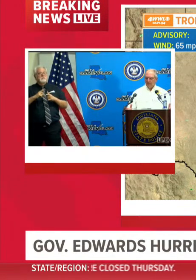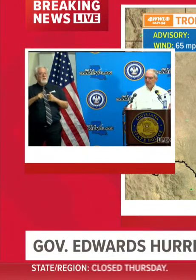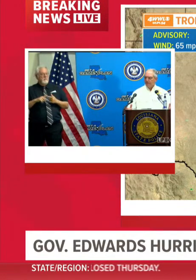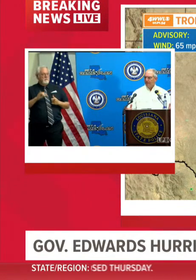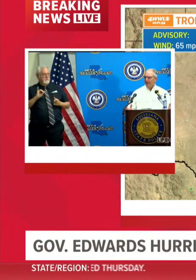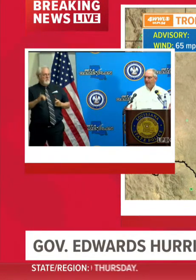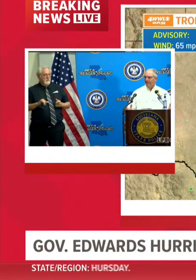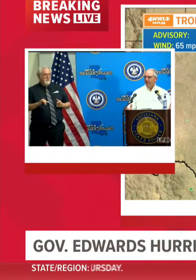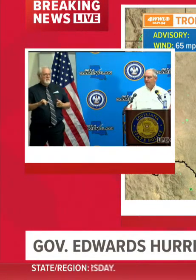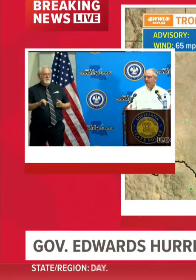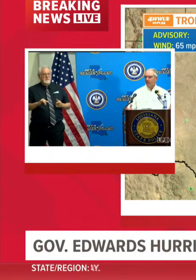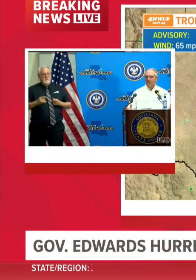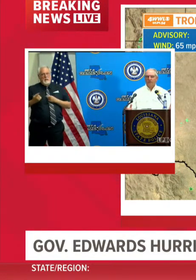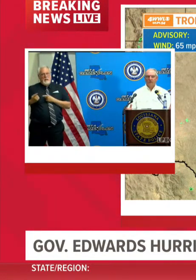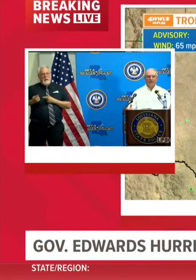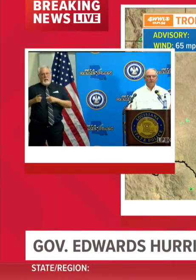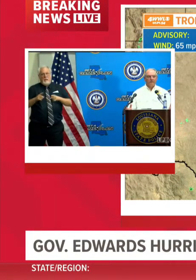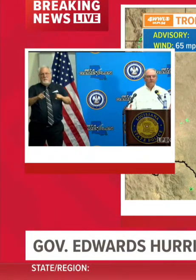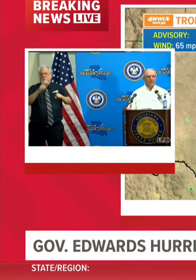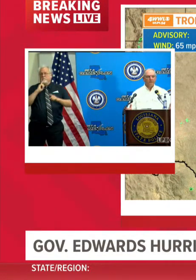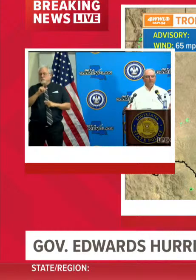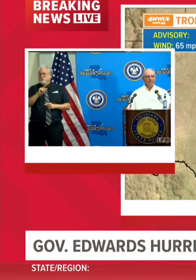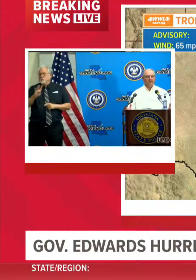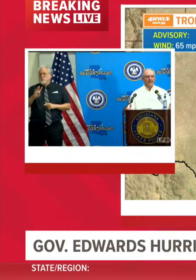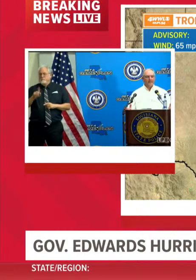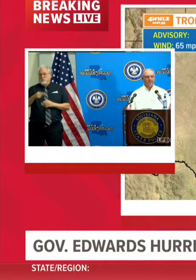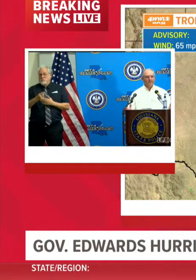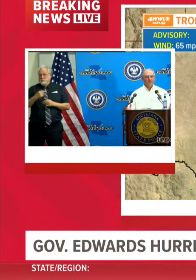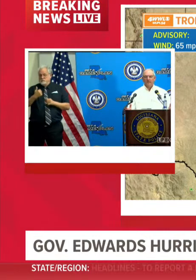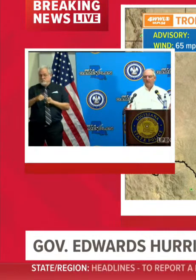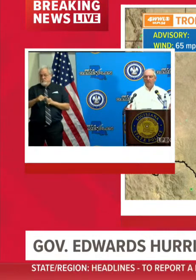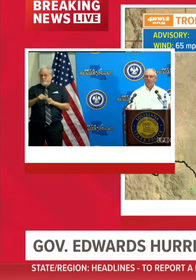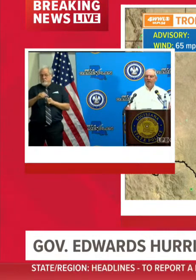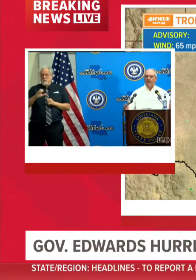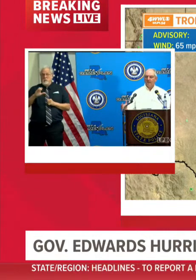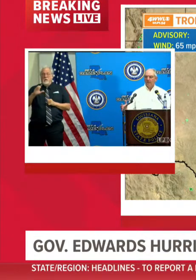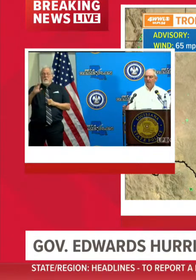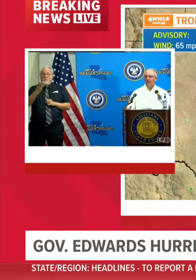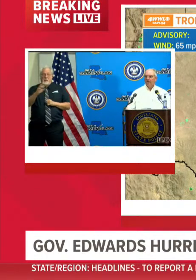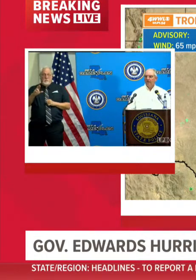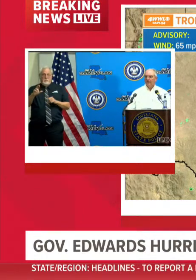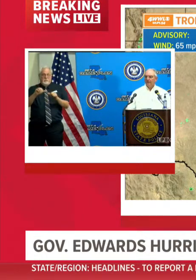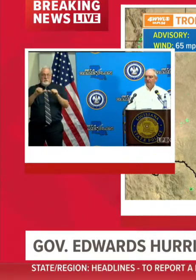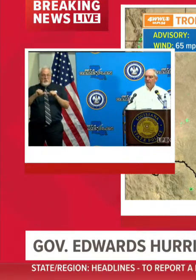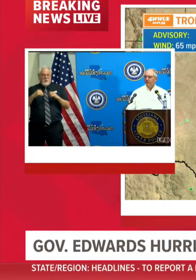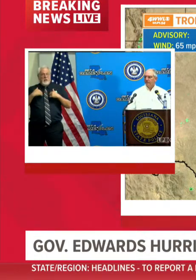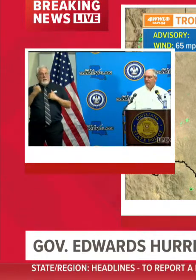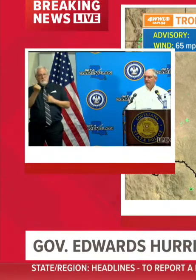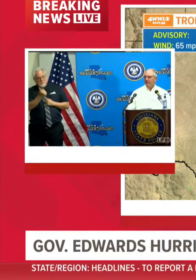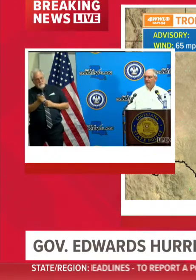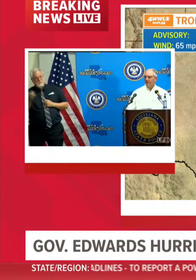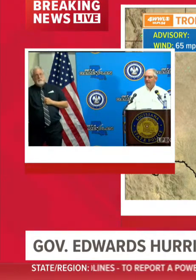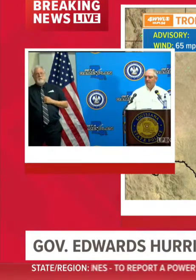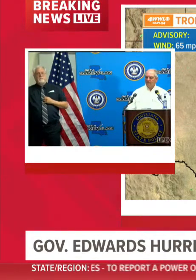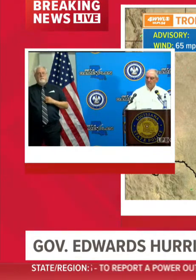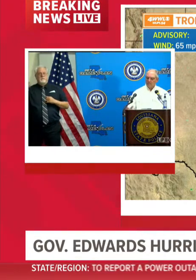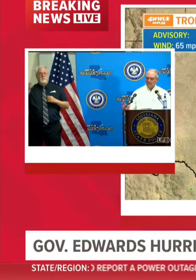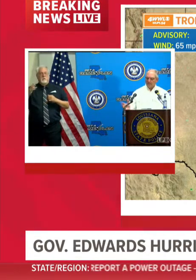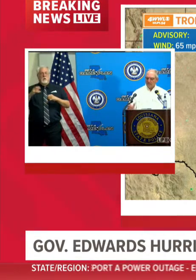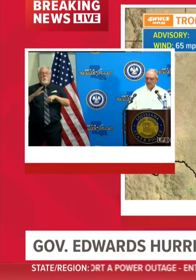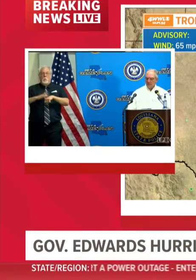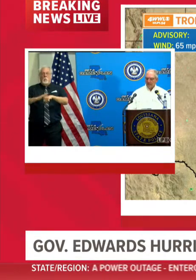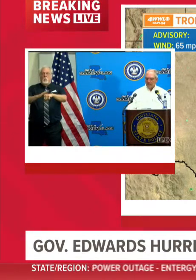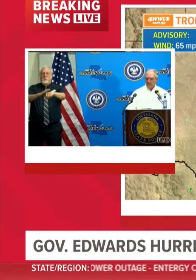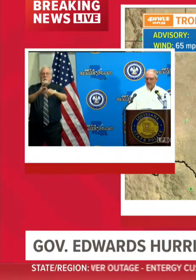is something that's been playing out for about 24 hours. If you remember, here in the Capital Region yesterday, we had numerous